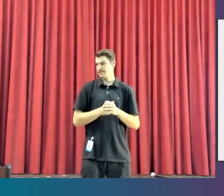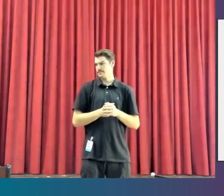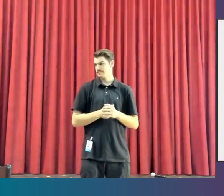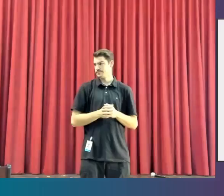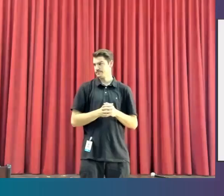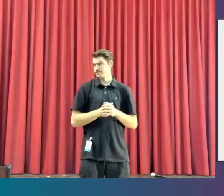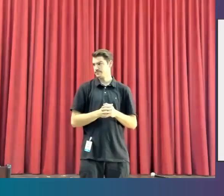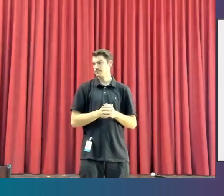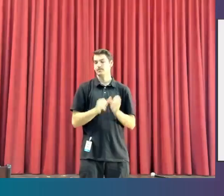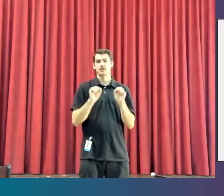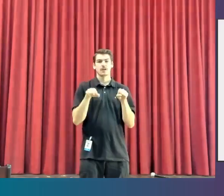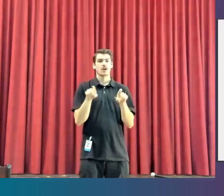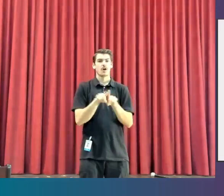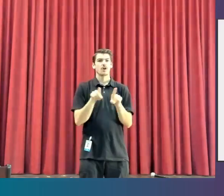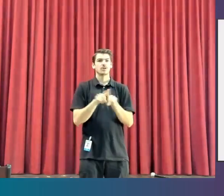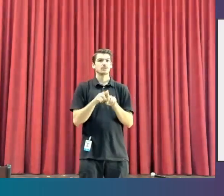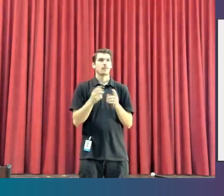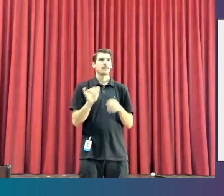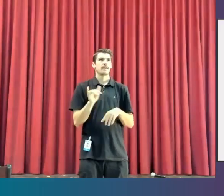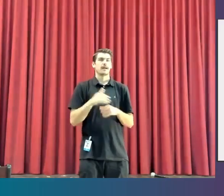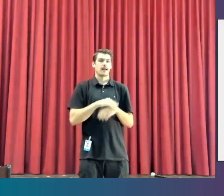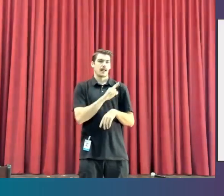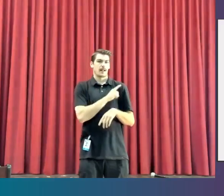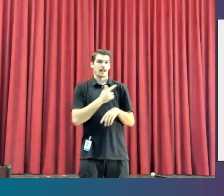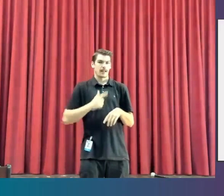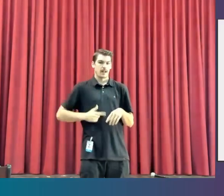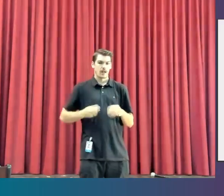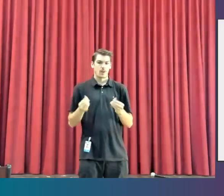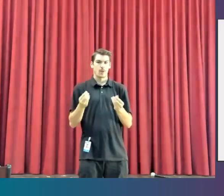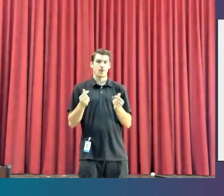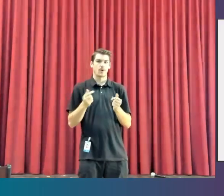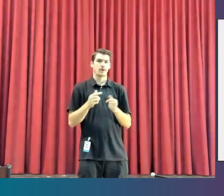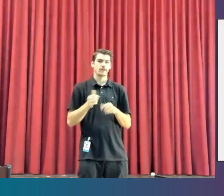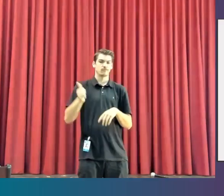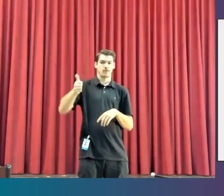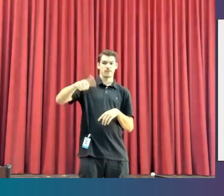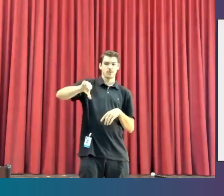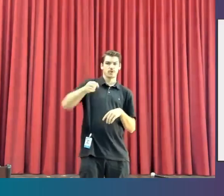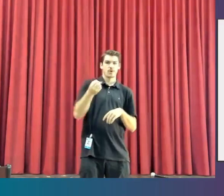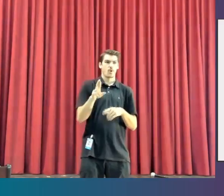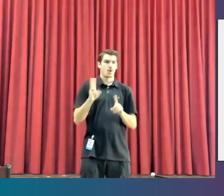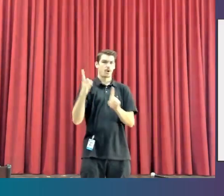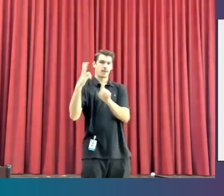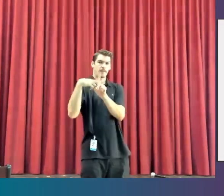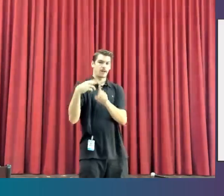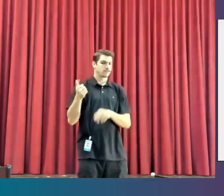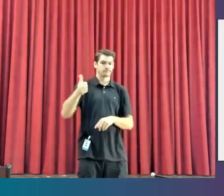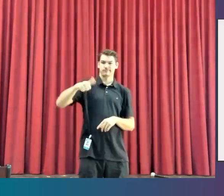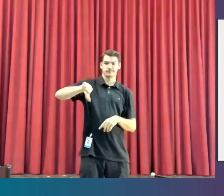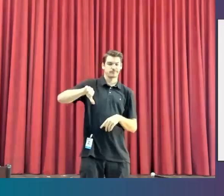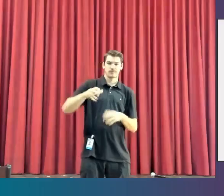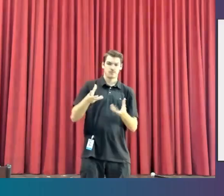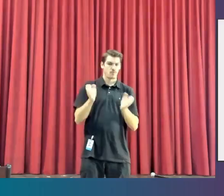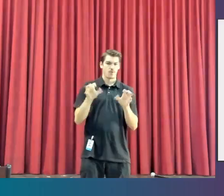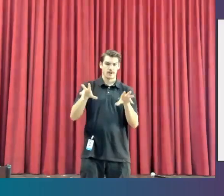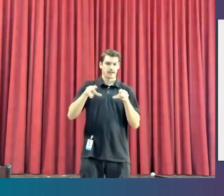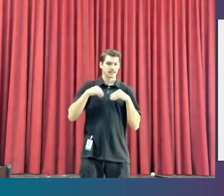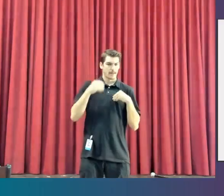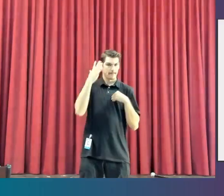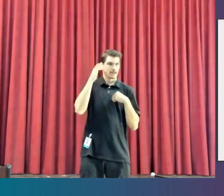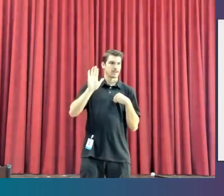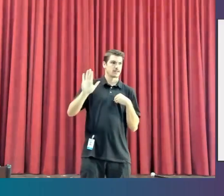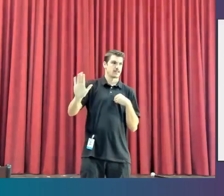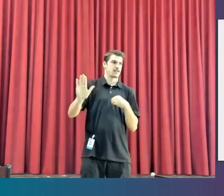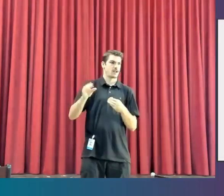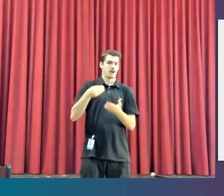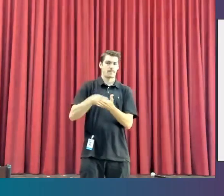It can also be a landlord refusing to accept or approve applications from tenants because of their source